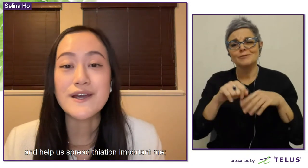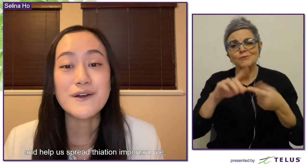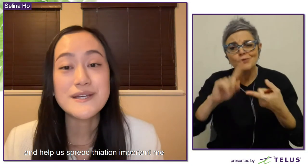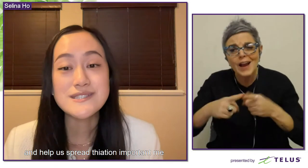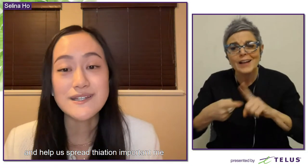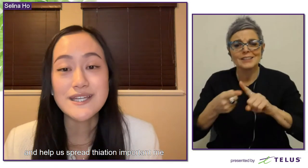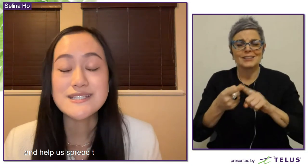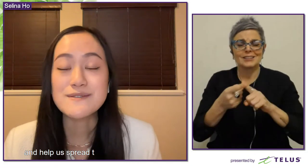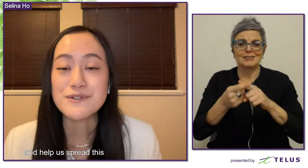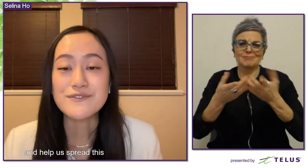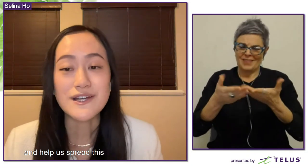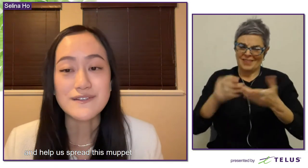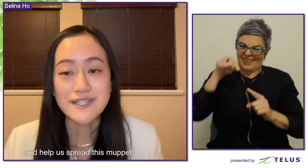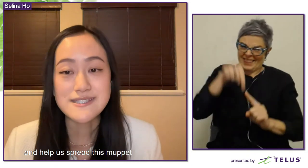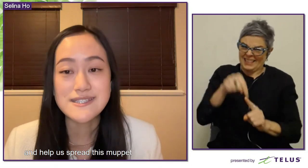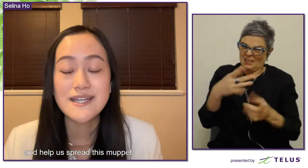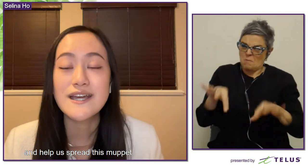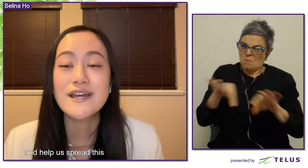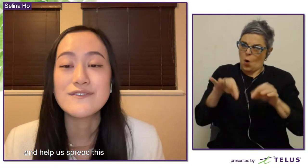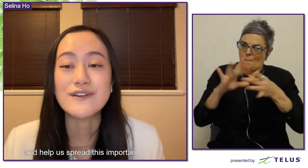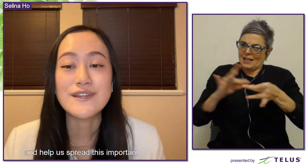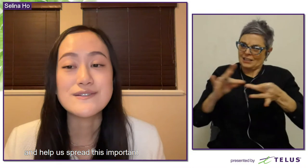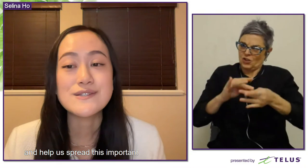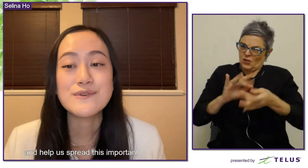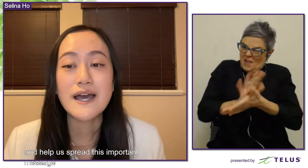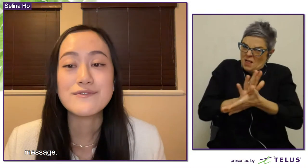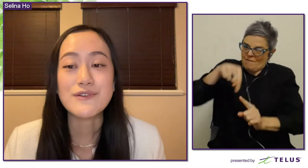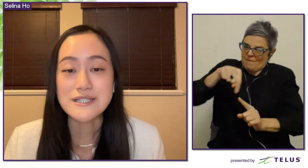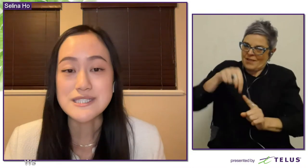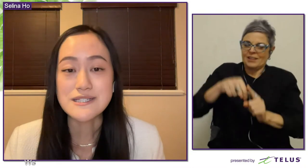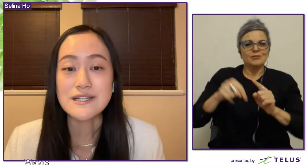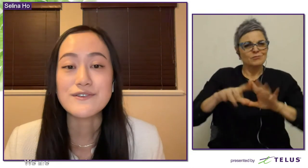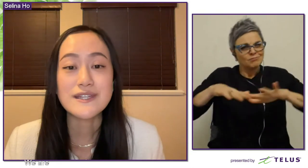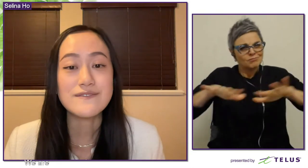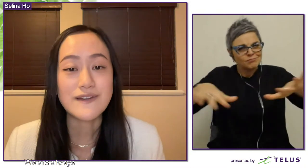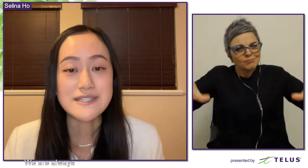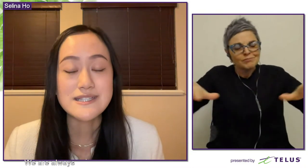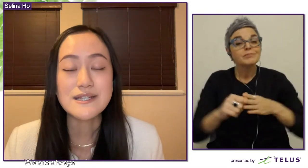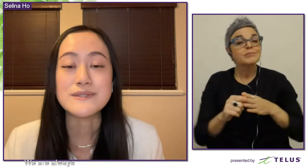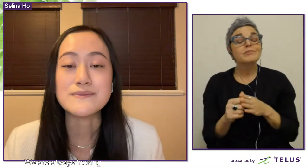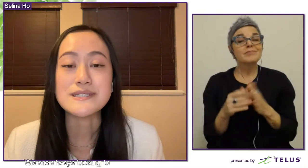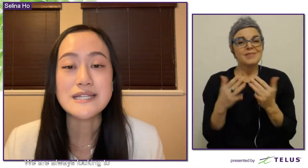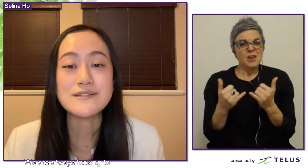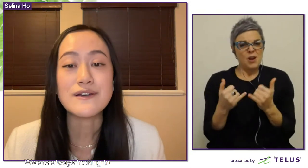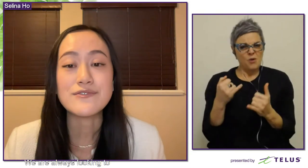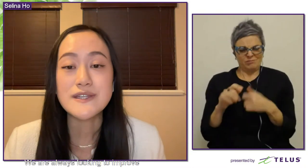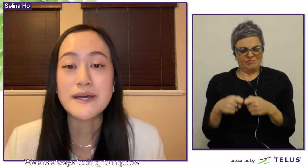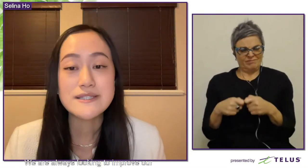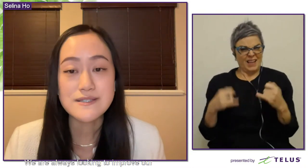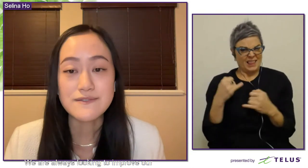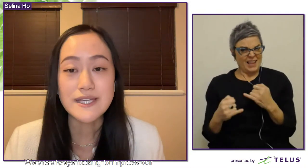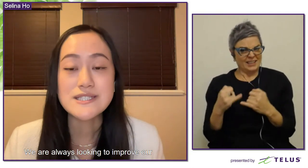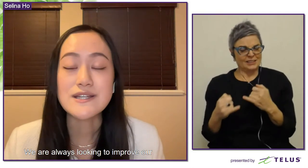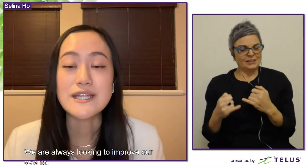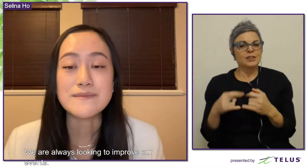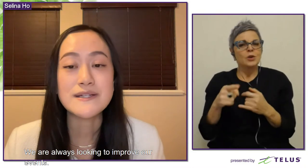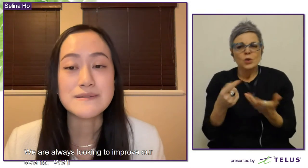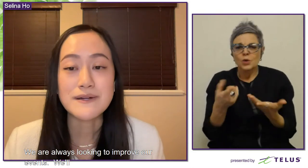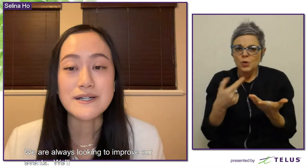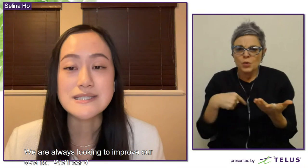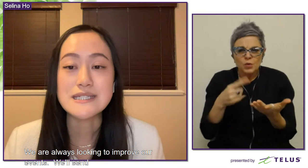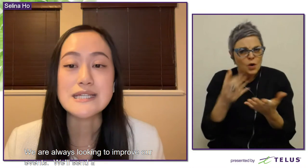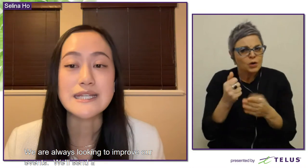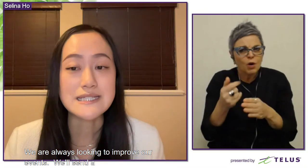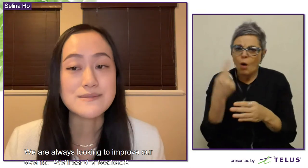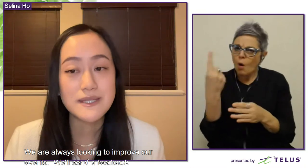Lastly, we are always looking to improve our events. For those who have registered for the event, we will send you a feedback survey to your